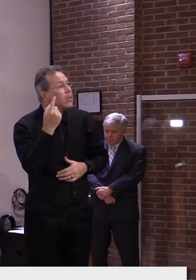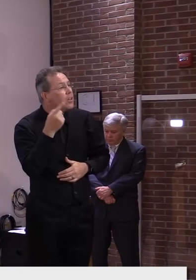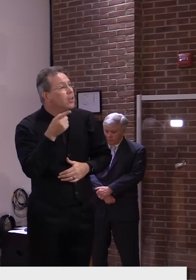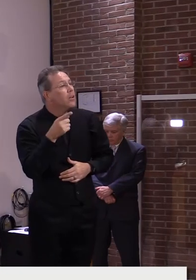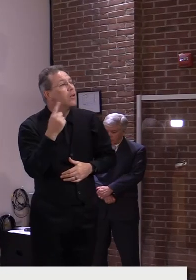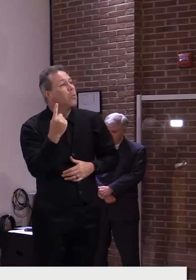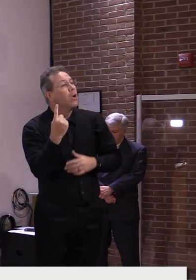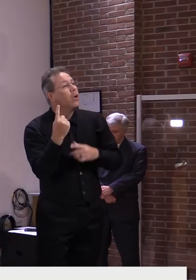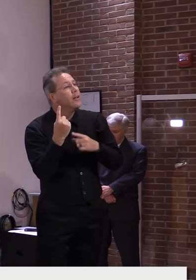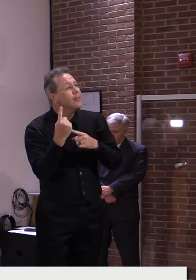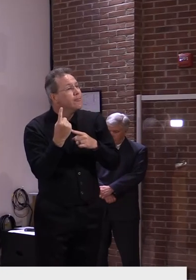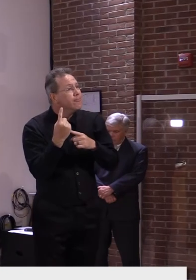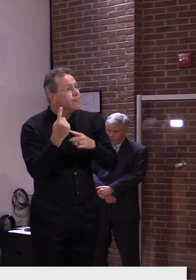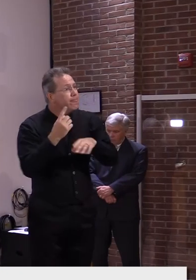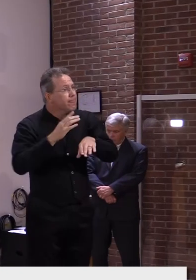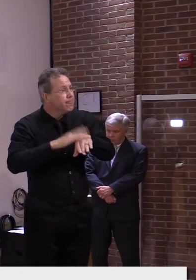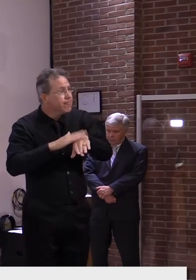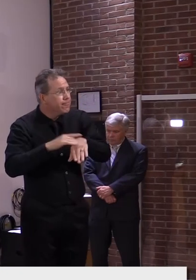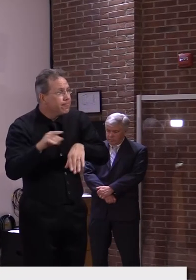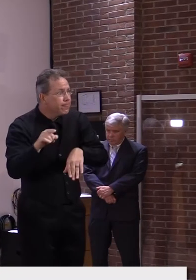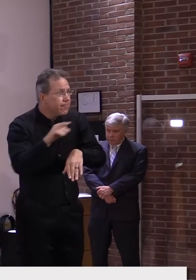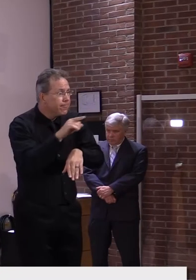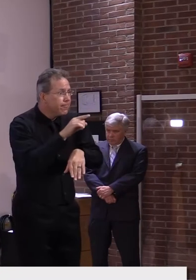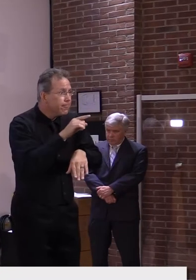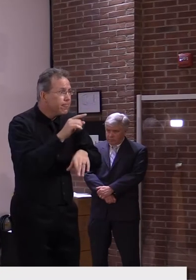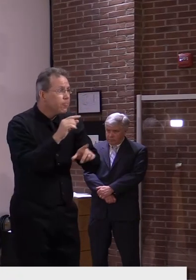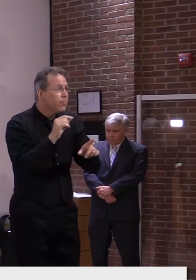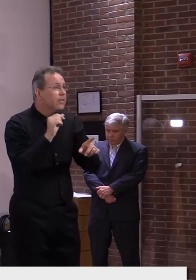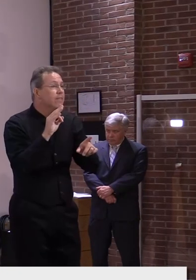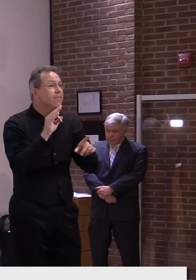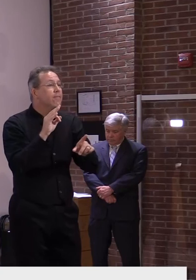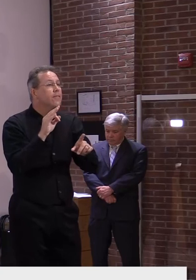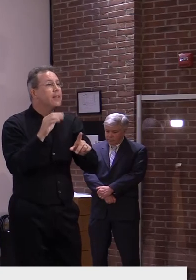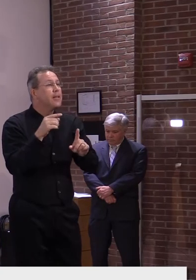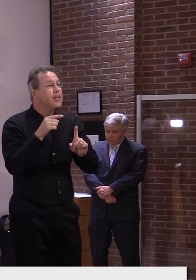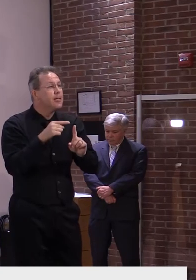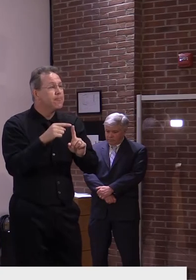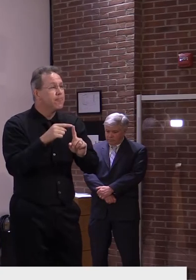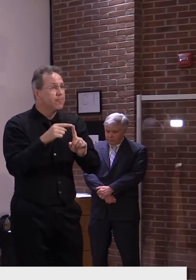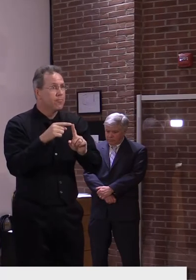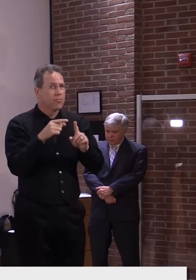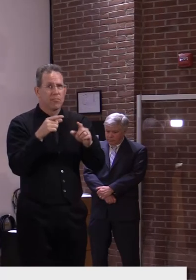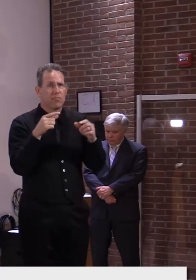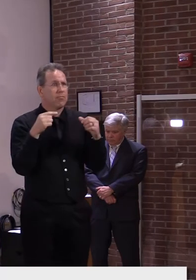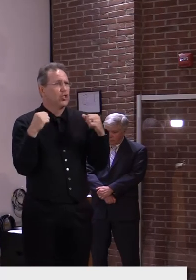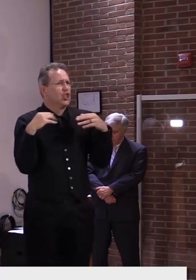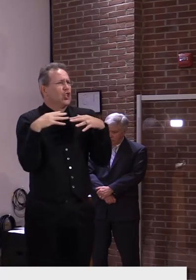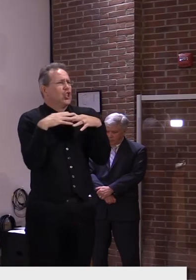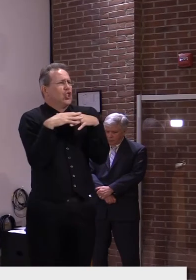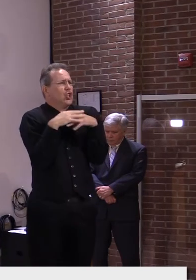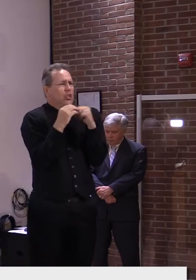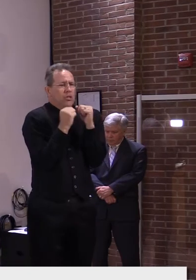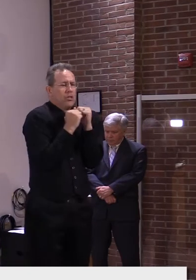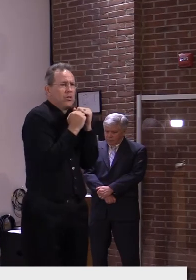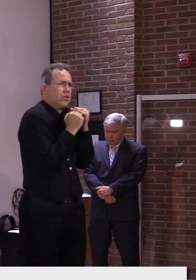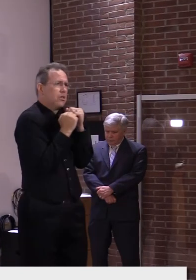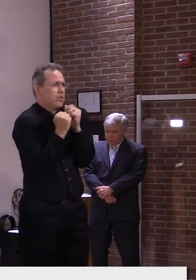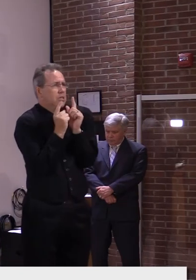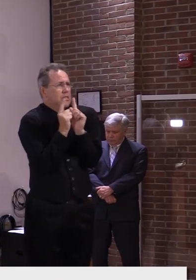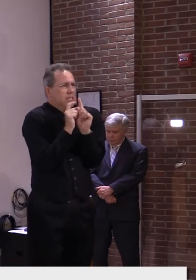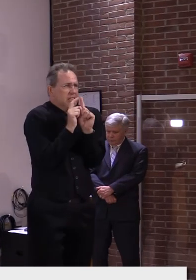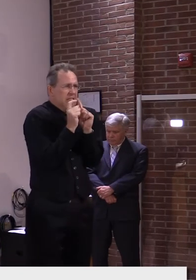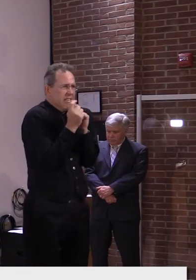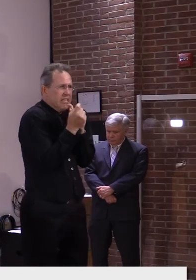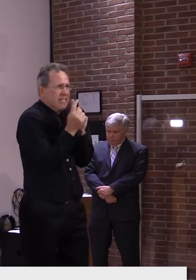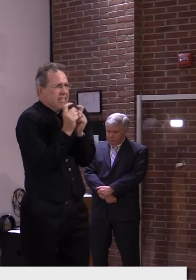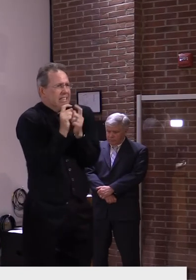attached to that is if you're in a setting where people are too congested. But I think, you know, your traditional